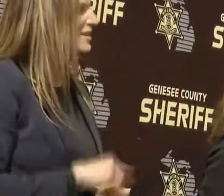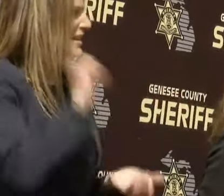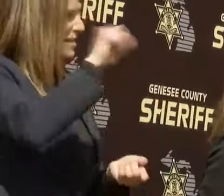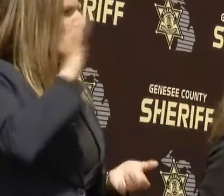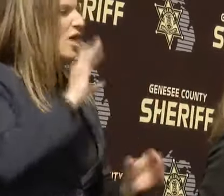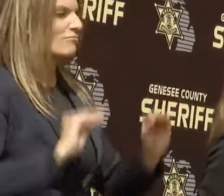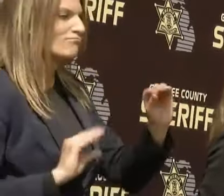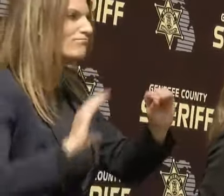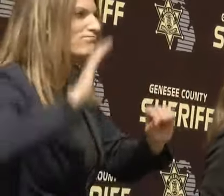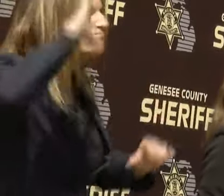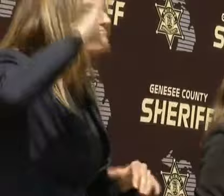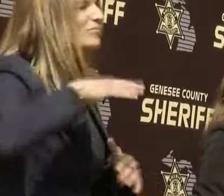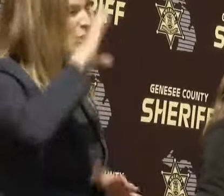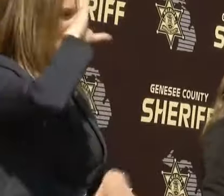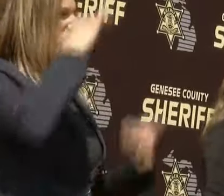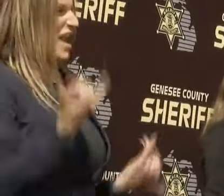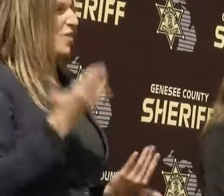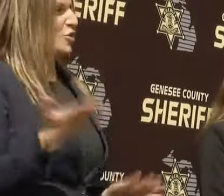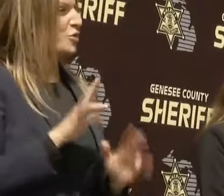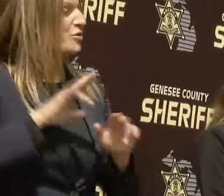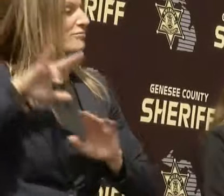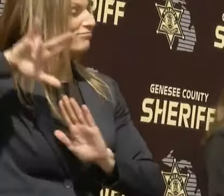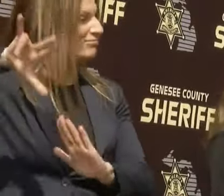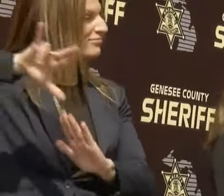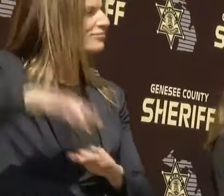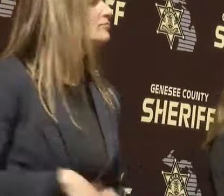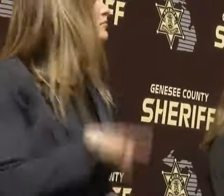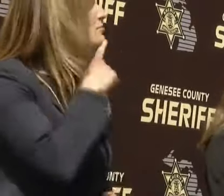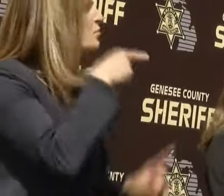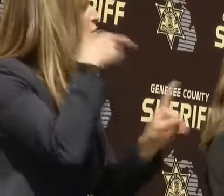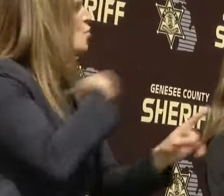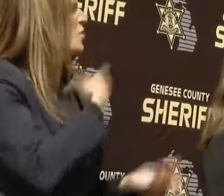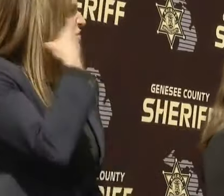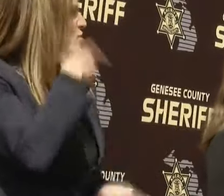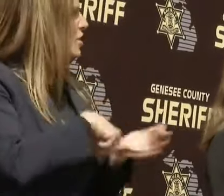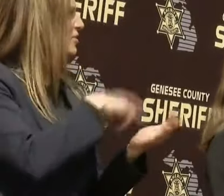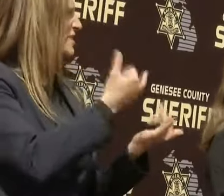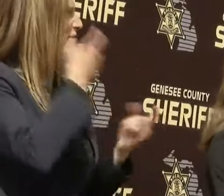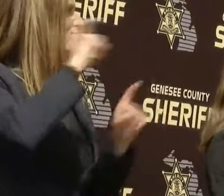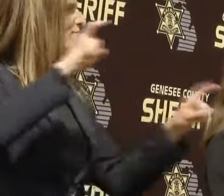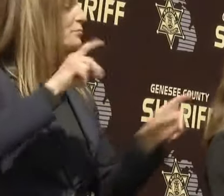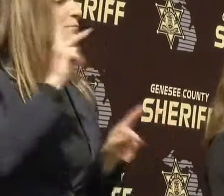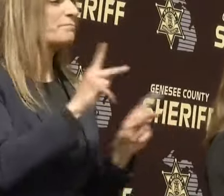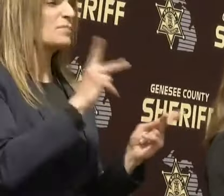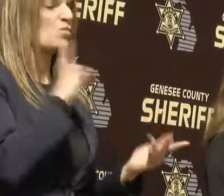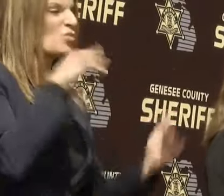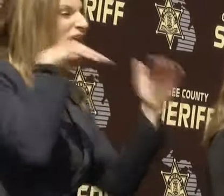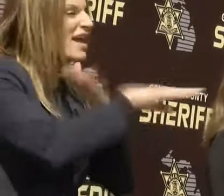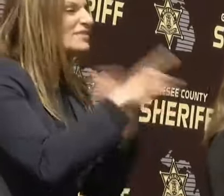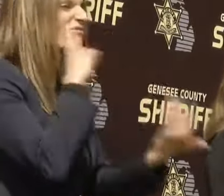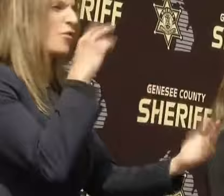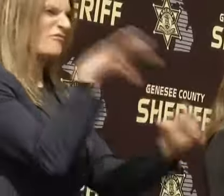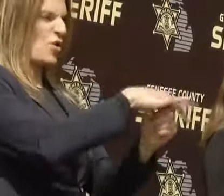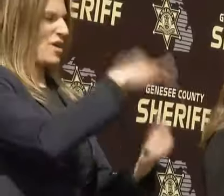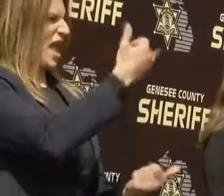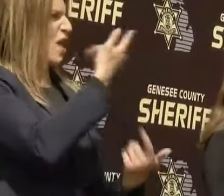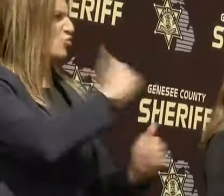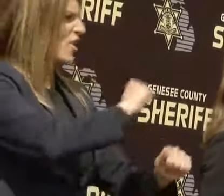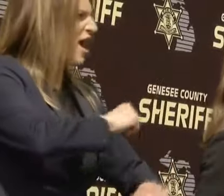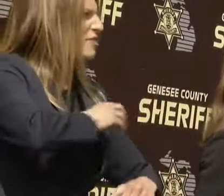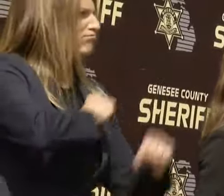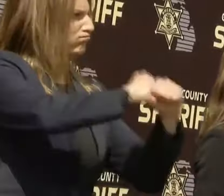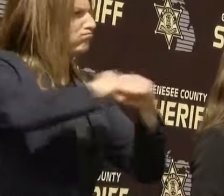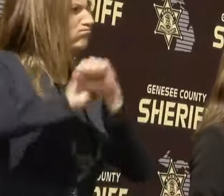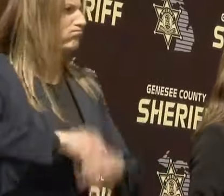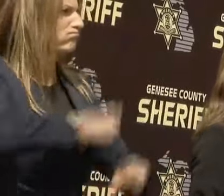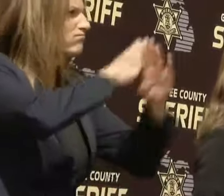now in this state and in this country is an effort to make it harder for people to access their vote, harder